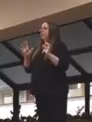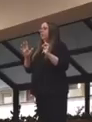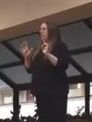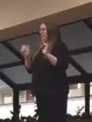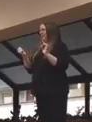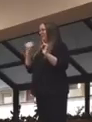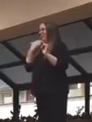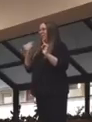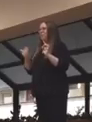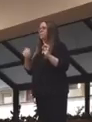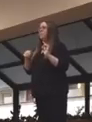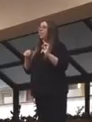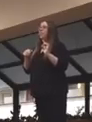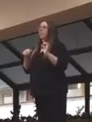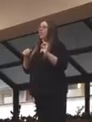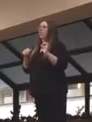okay.